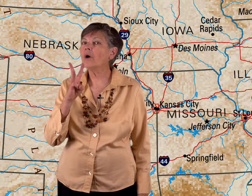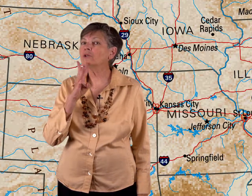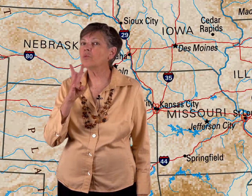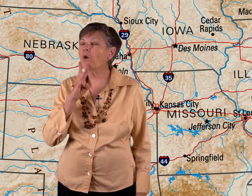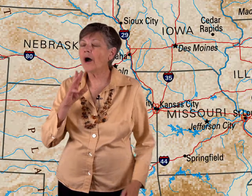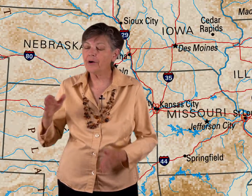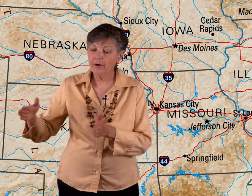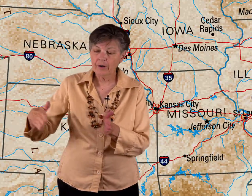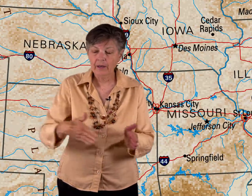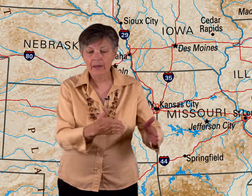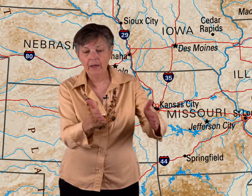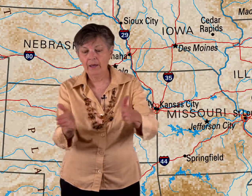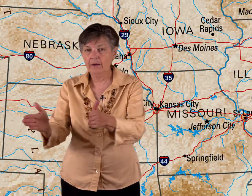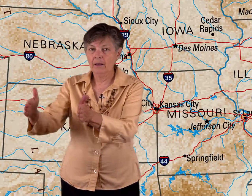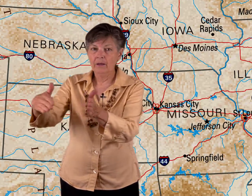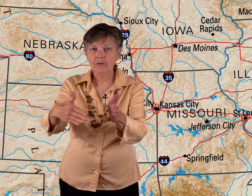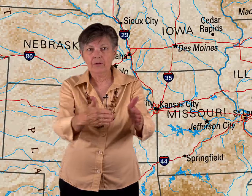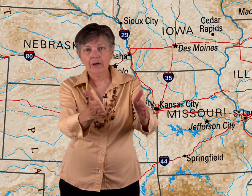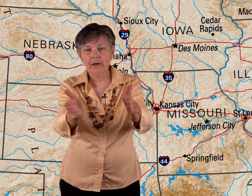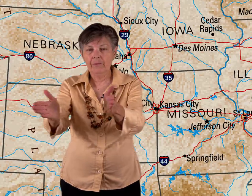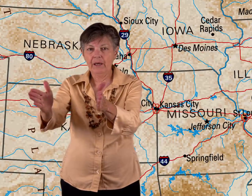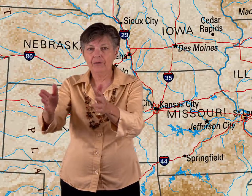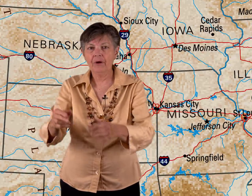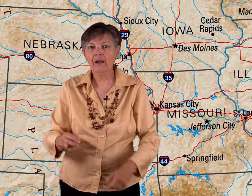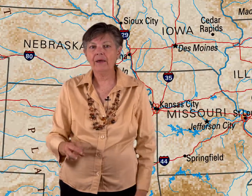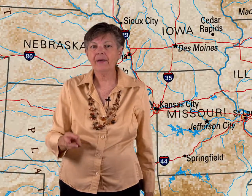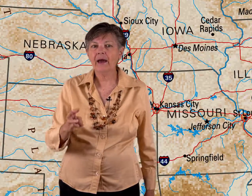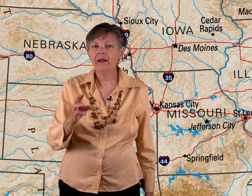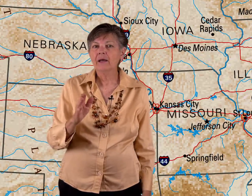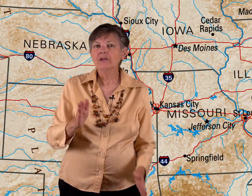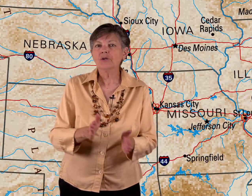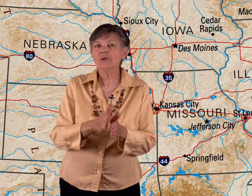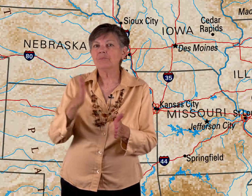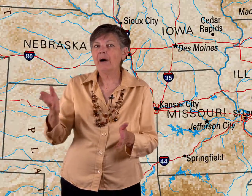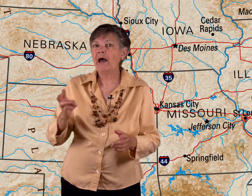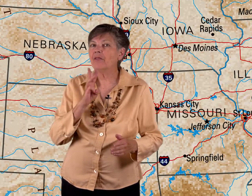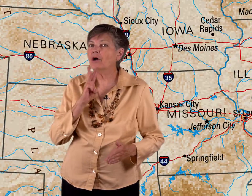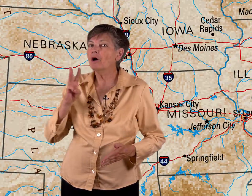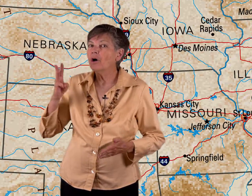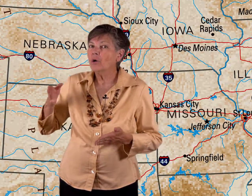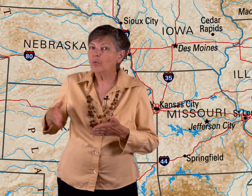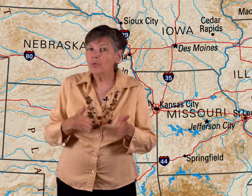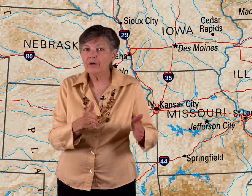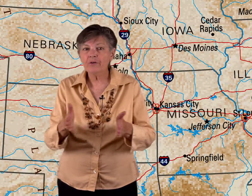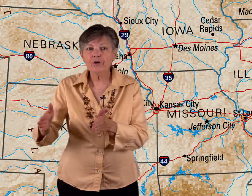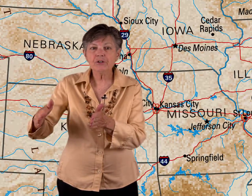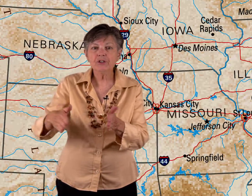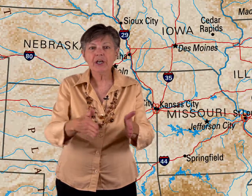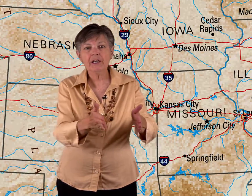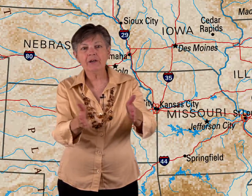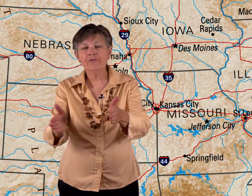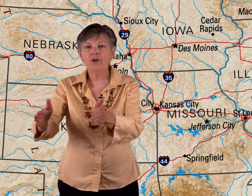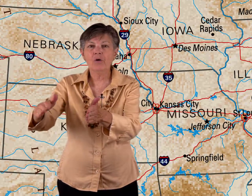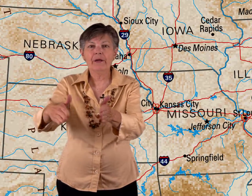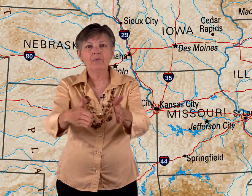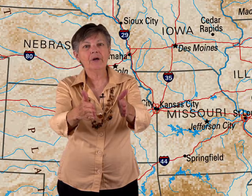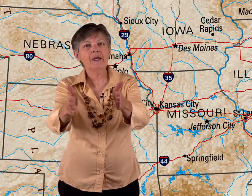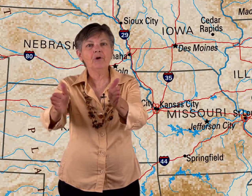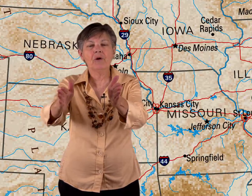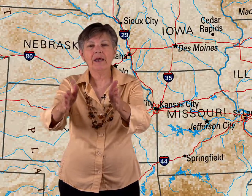is water, and you kind of meander out like that. So it's by the rivers gently flowing. We'll keep going like